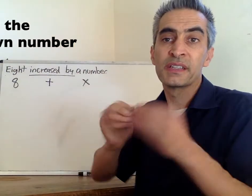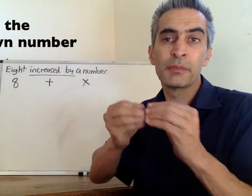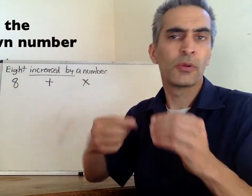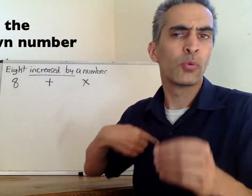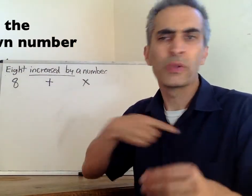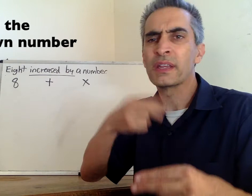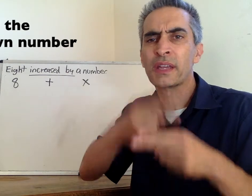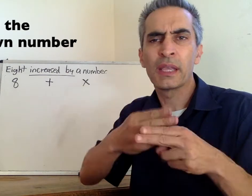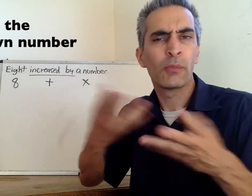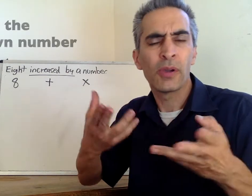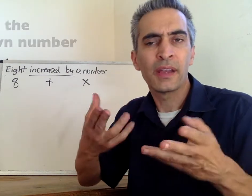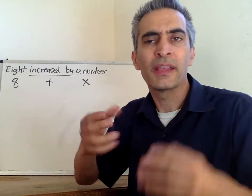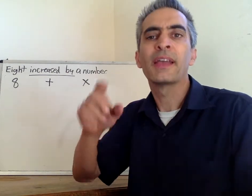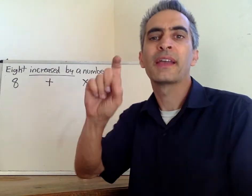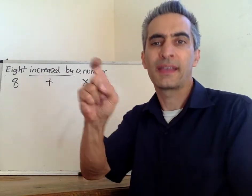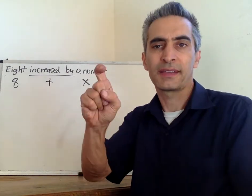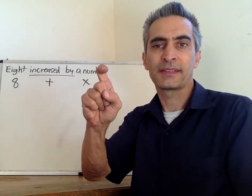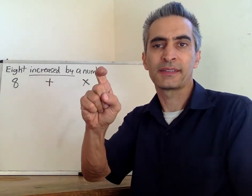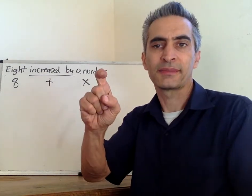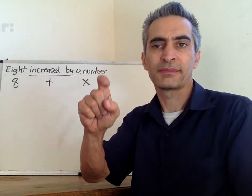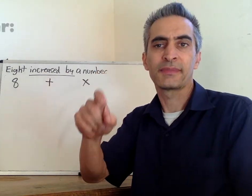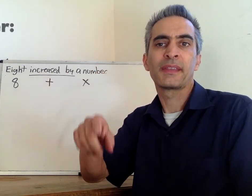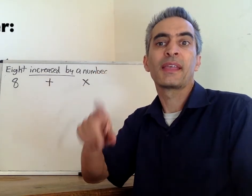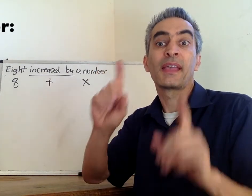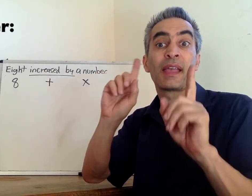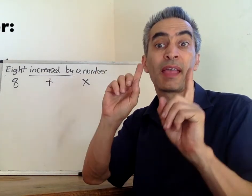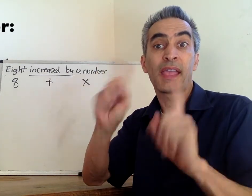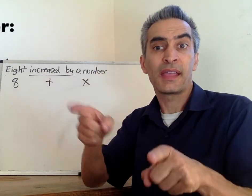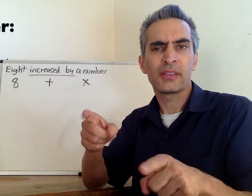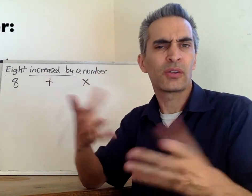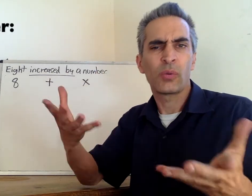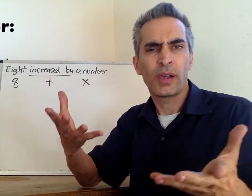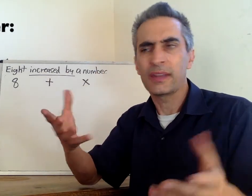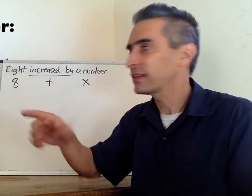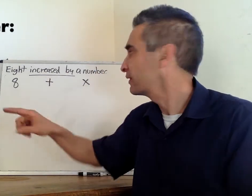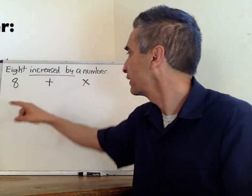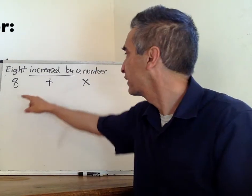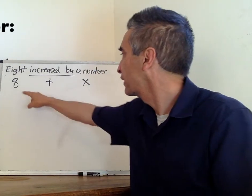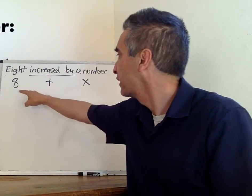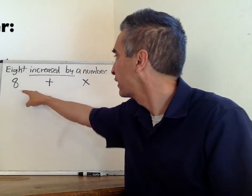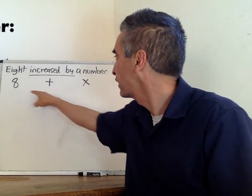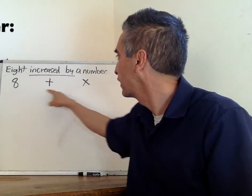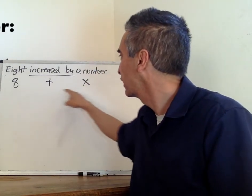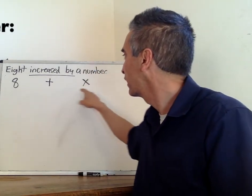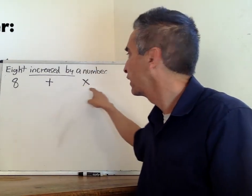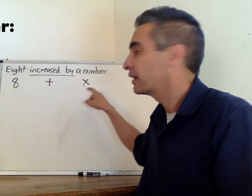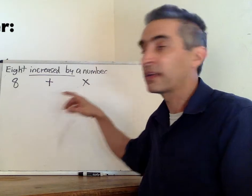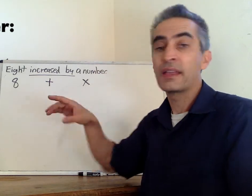The number, we're going to name it x. The answer is eight plus x.